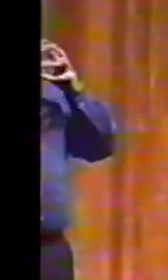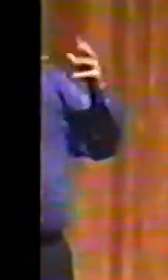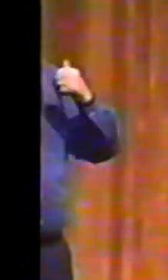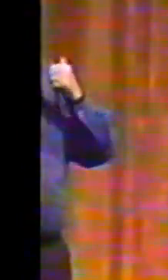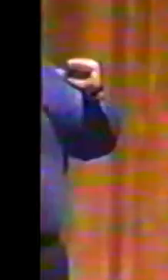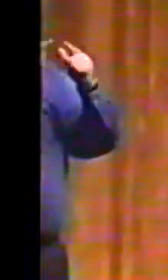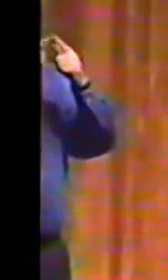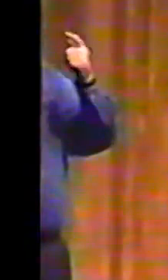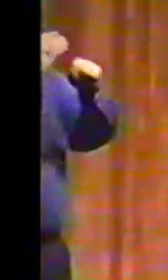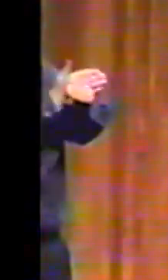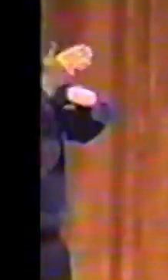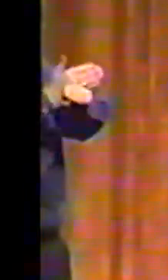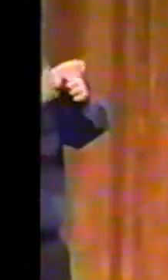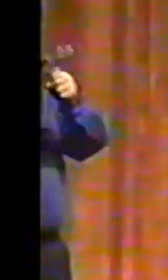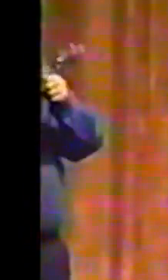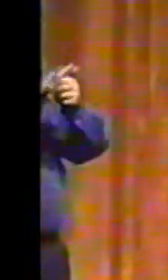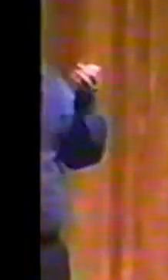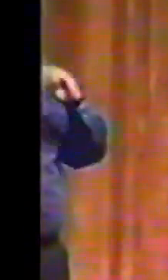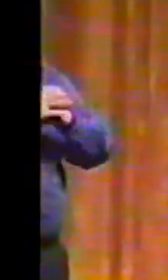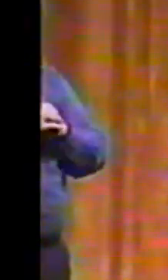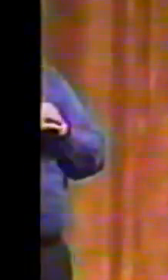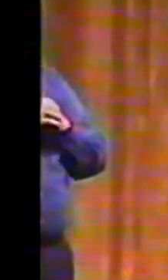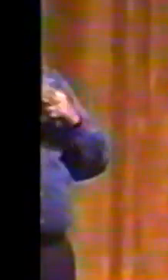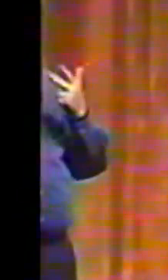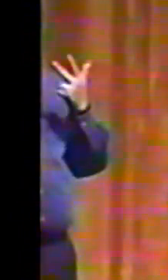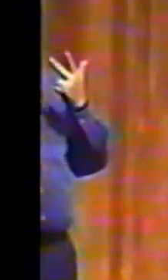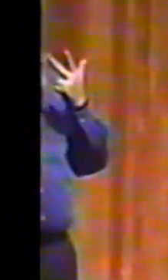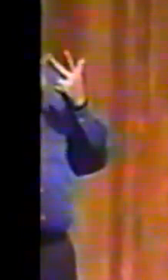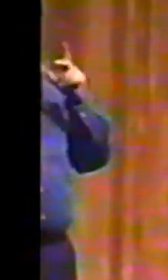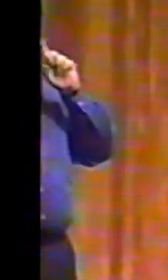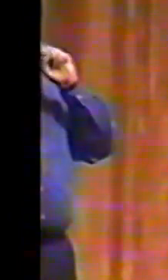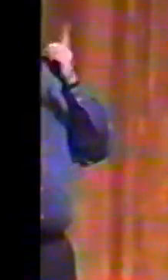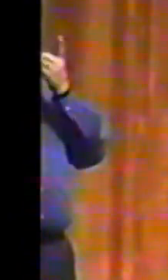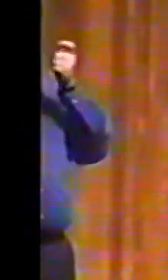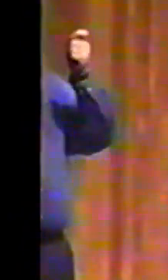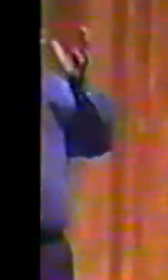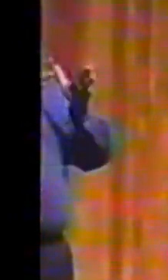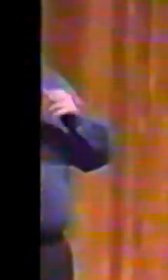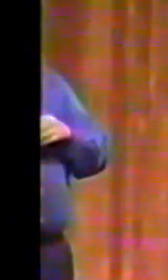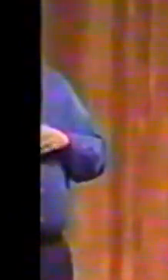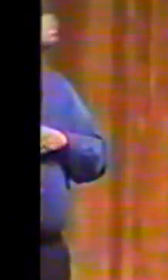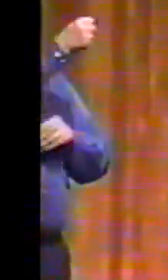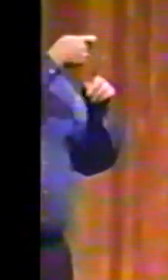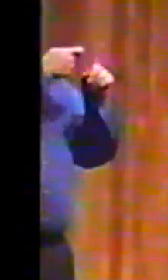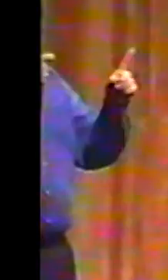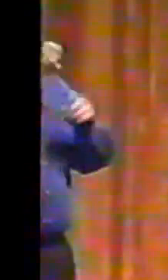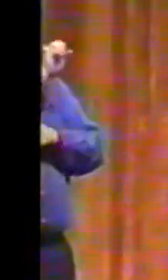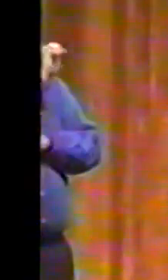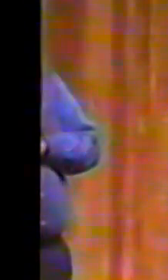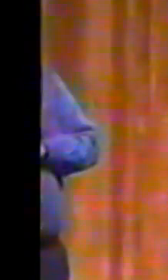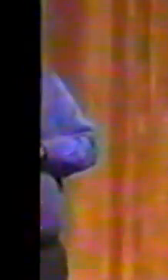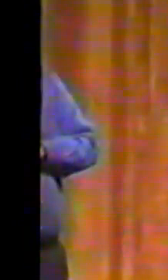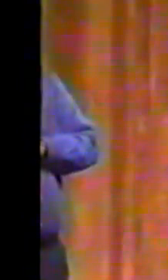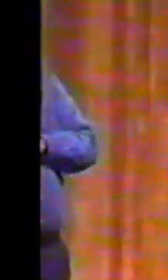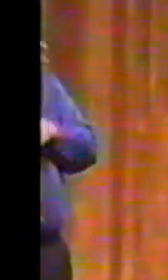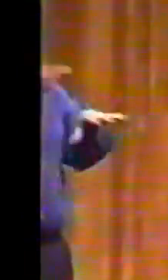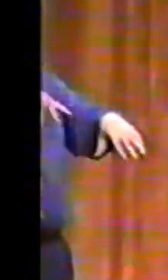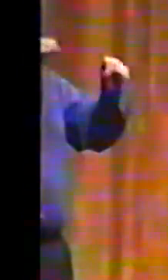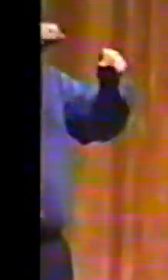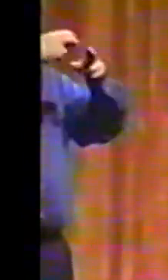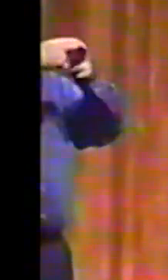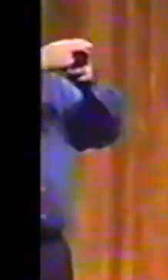office. A district director was brought up from San Francisco who did, I think, a very good job. as an interim director trying to straighten things